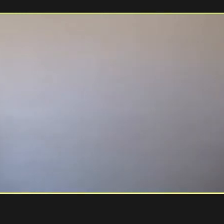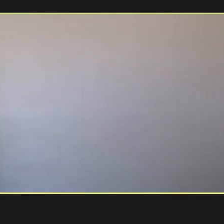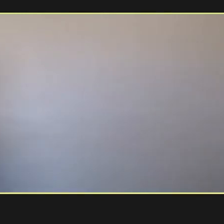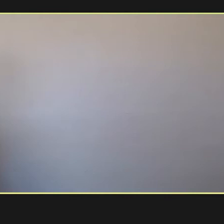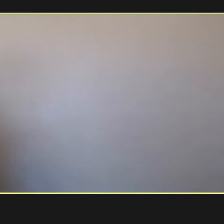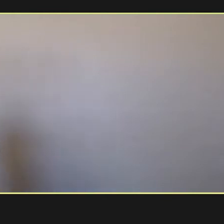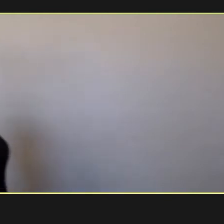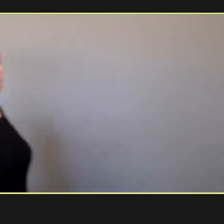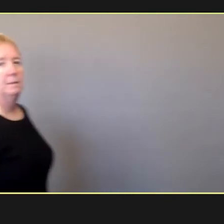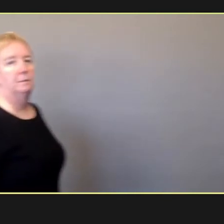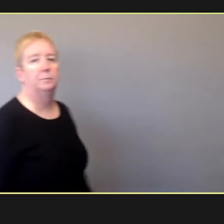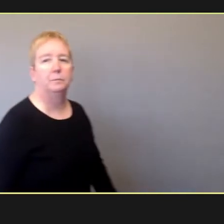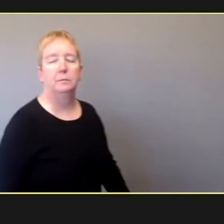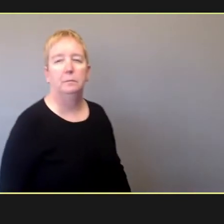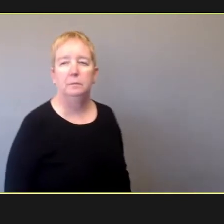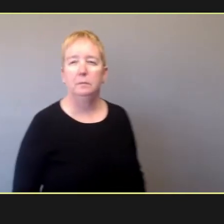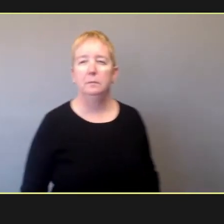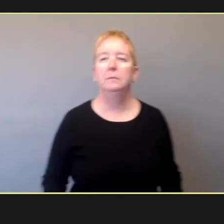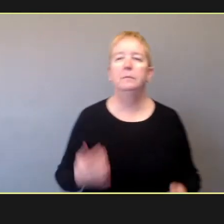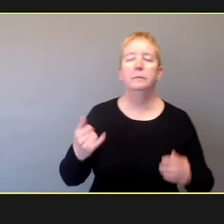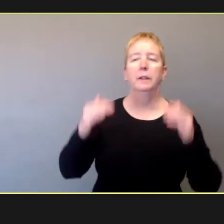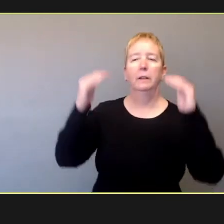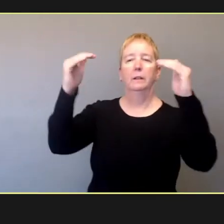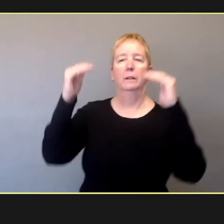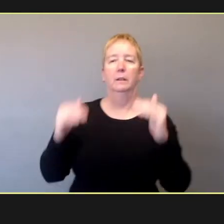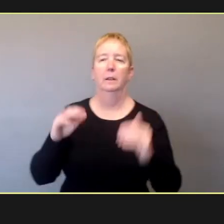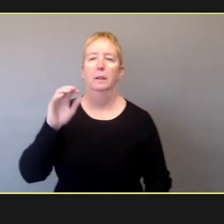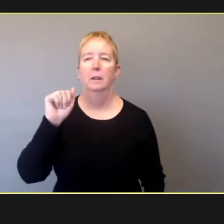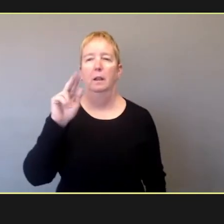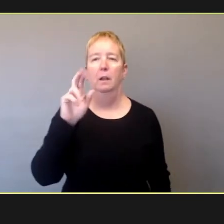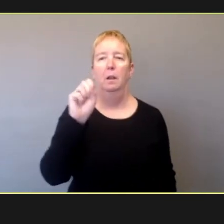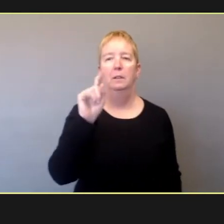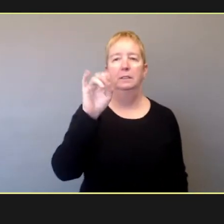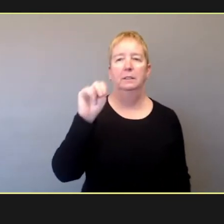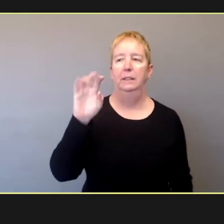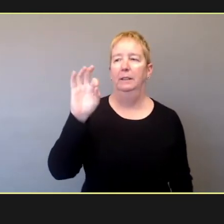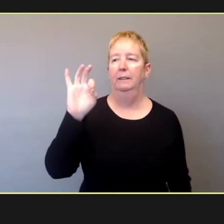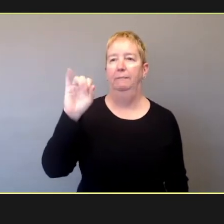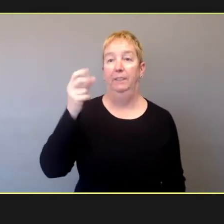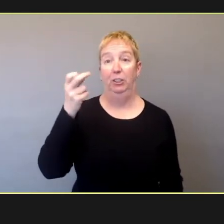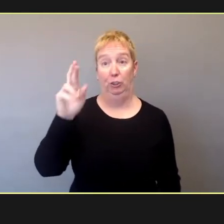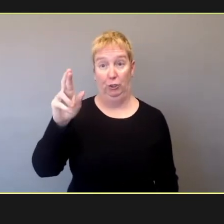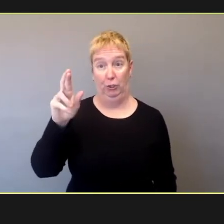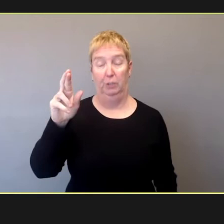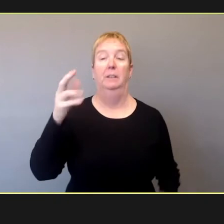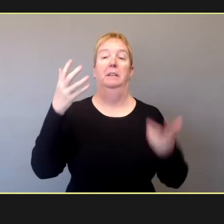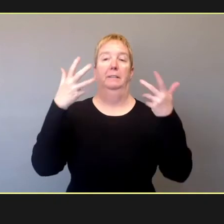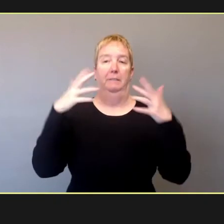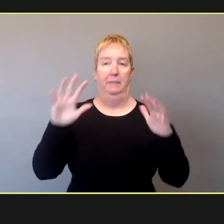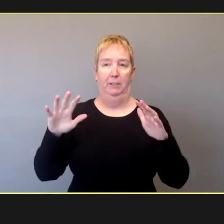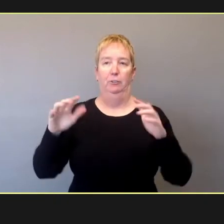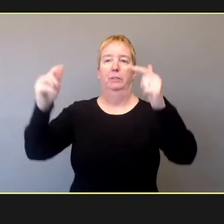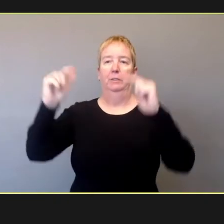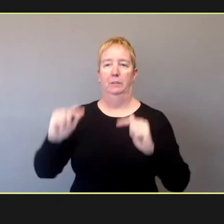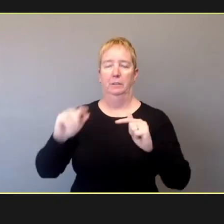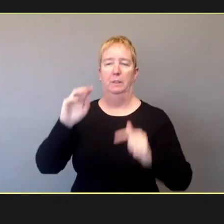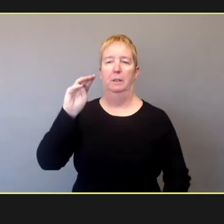All right, next we're going to go to Austin Fisher, and after Austin, it'll be Matt